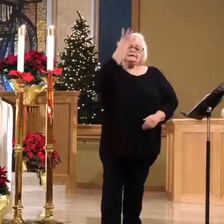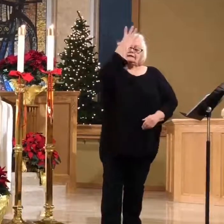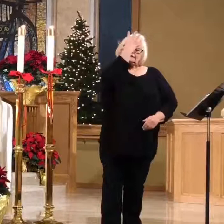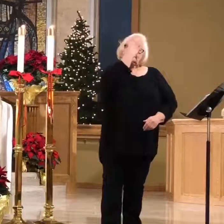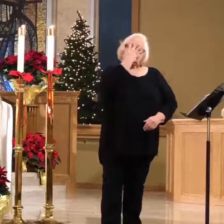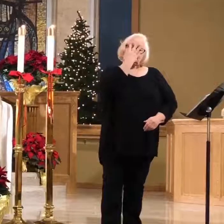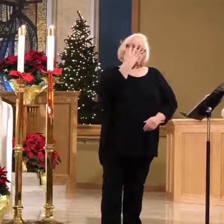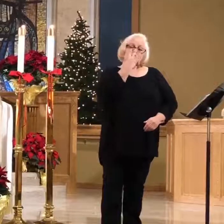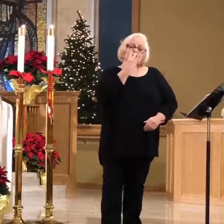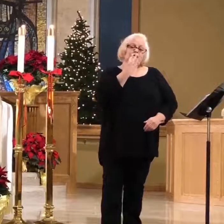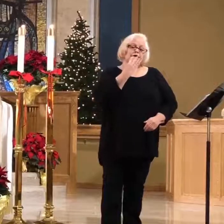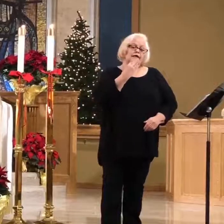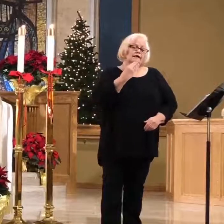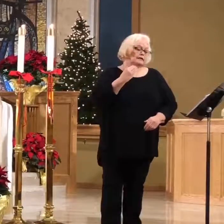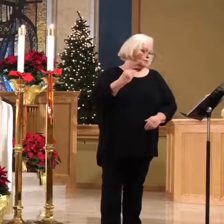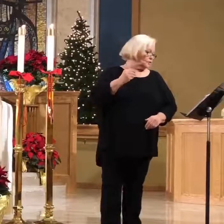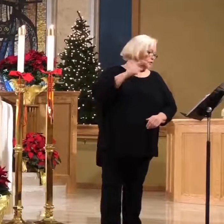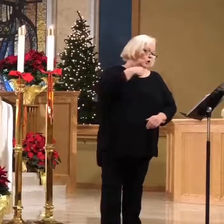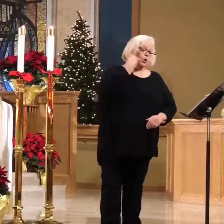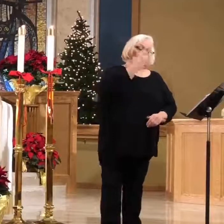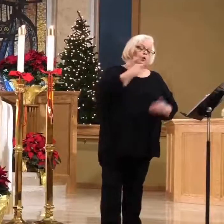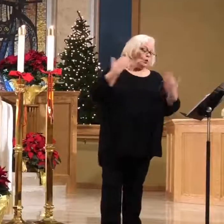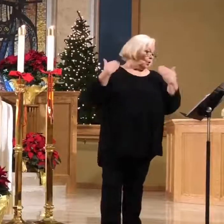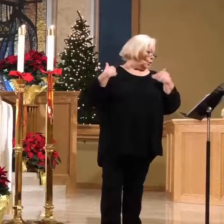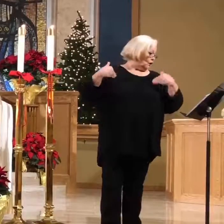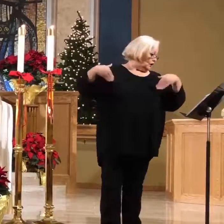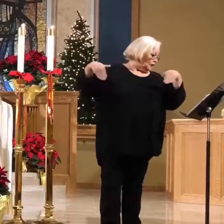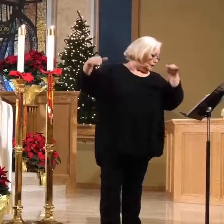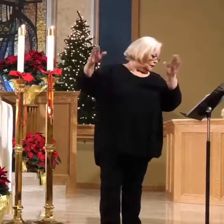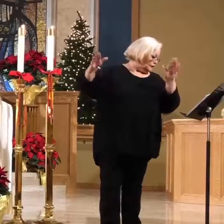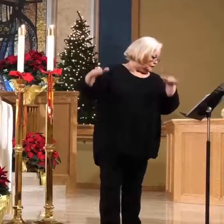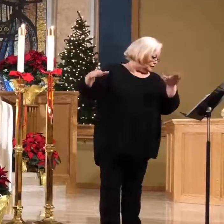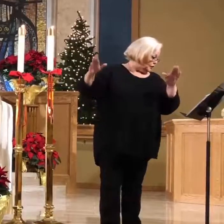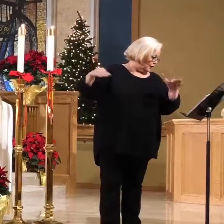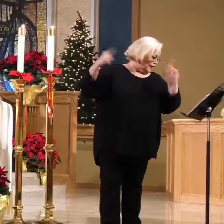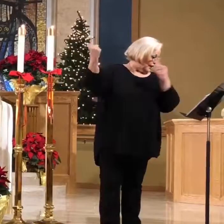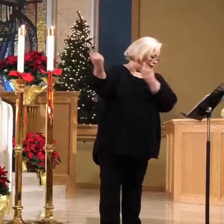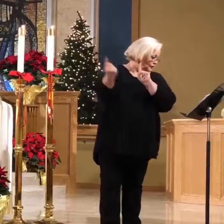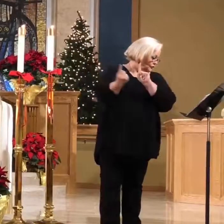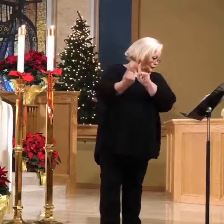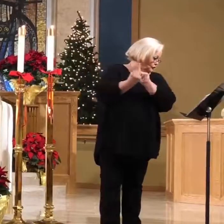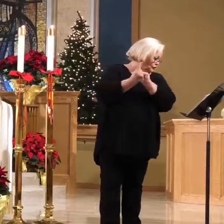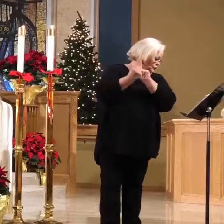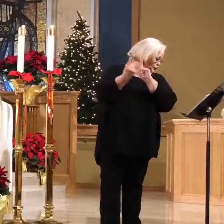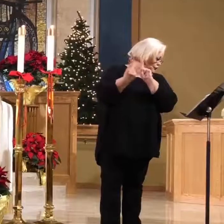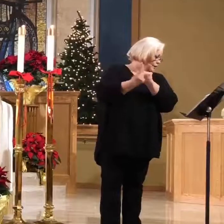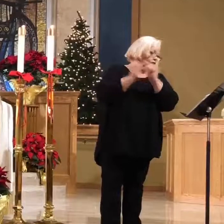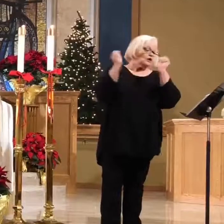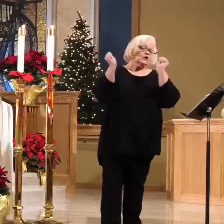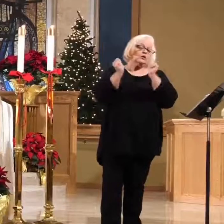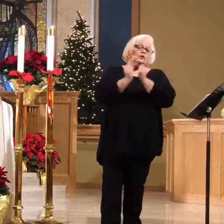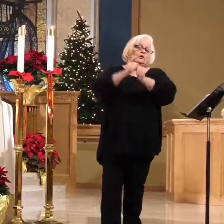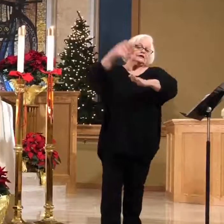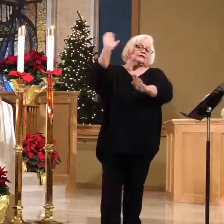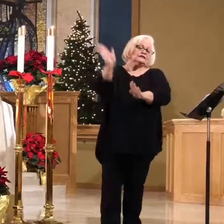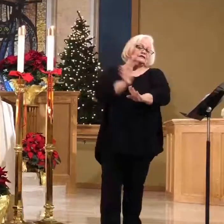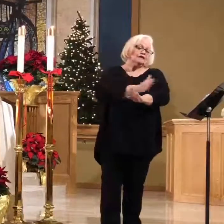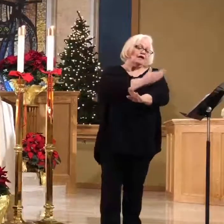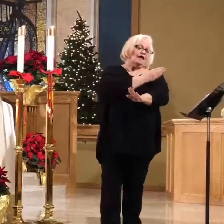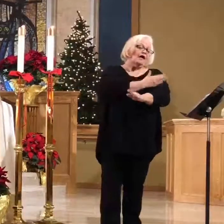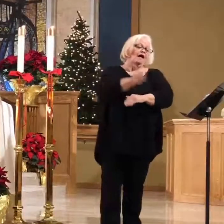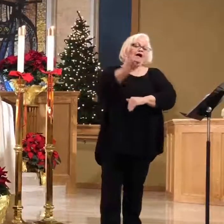sleeping, whom angels greet with anthems sweet,